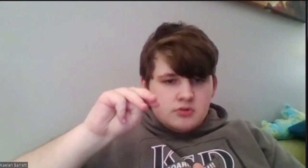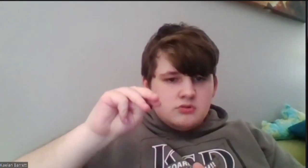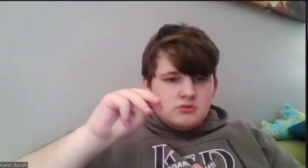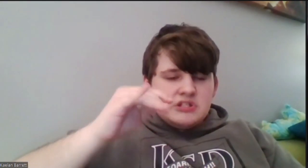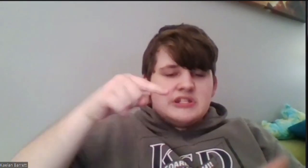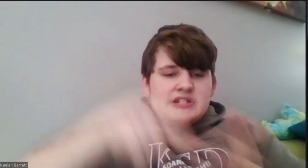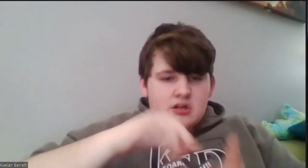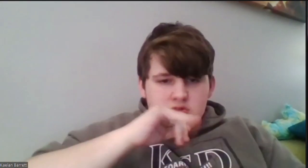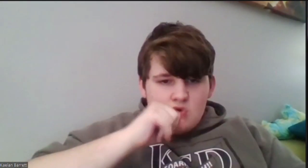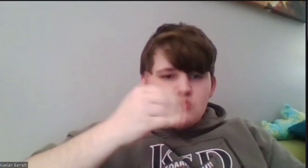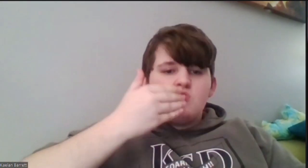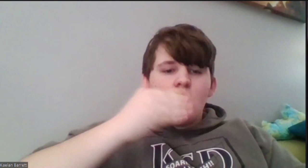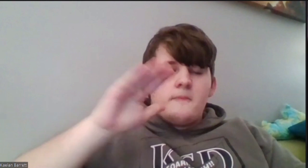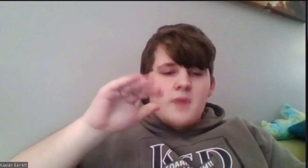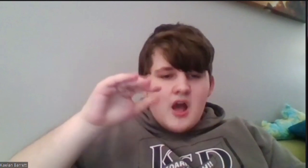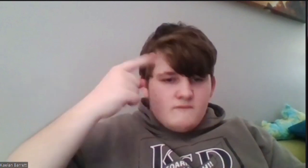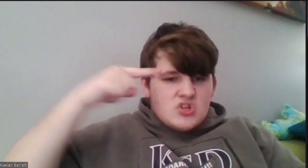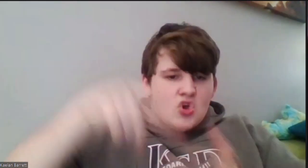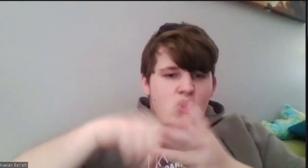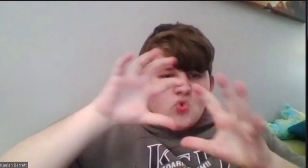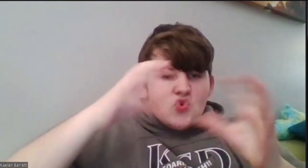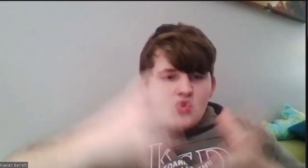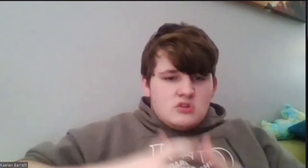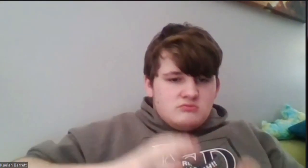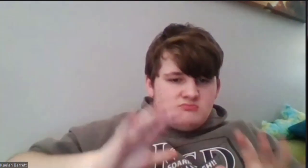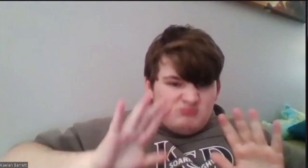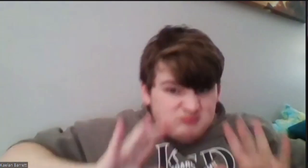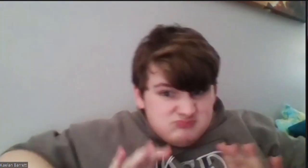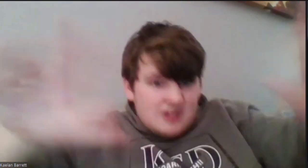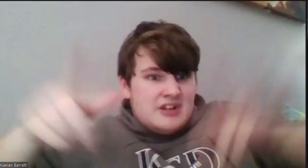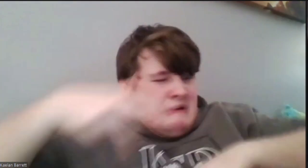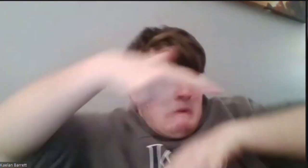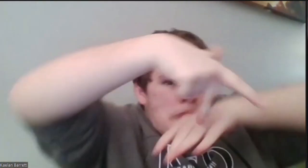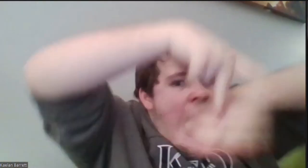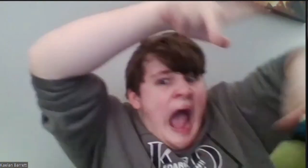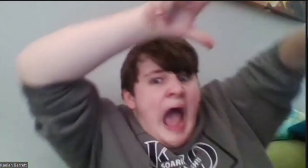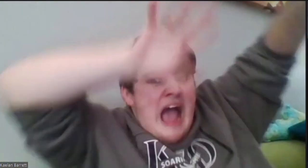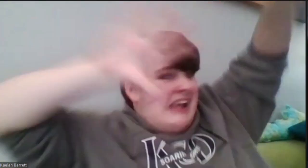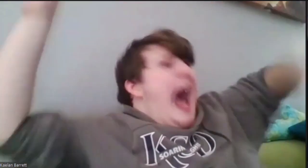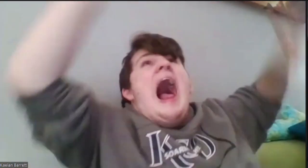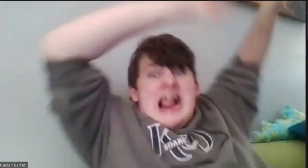your fate. Same as Tim. This will be goodbye for the rest of your